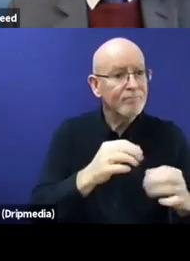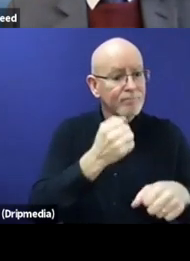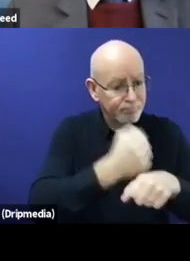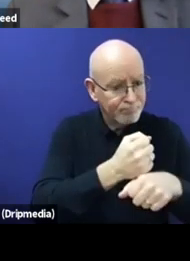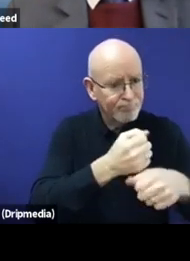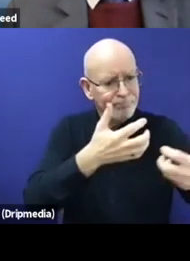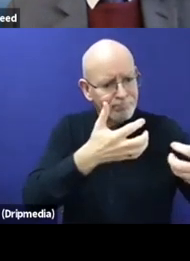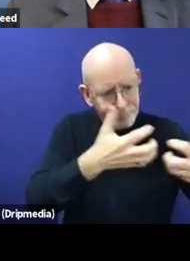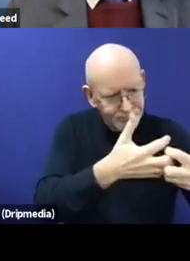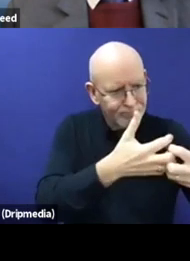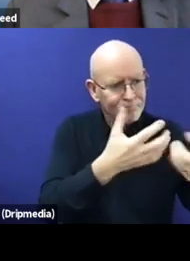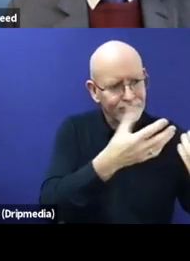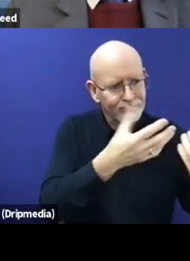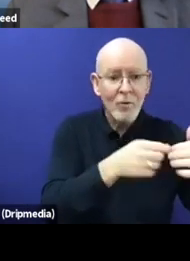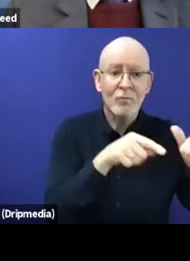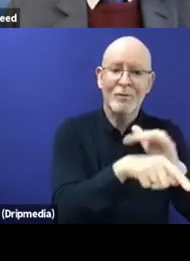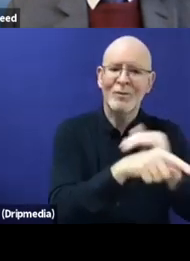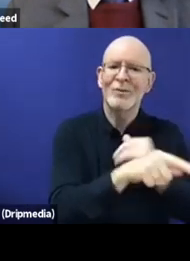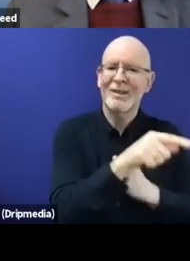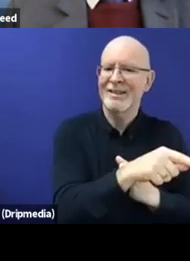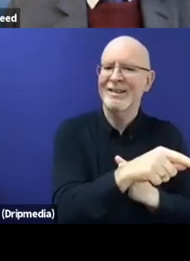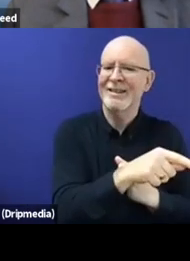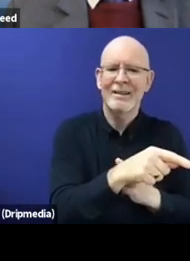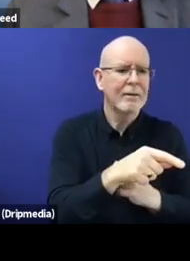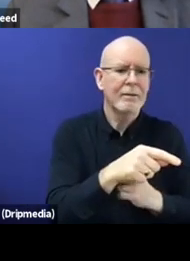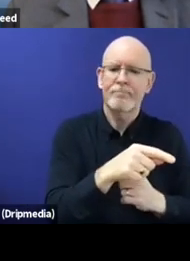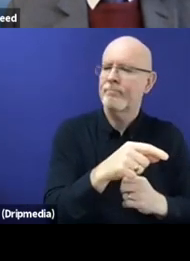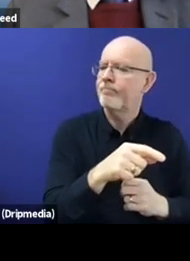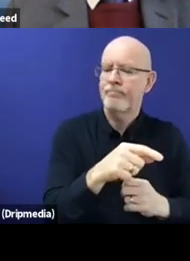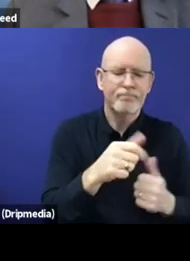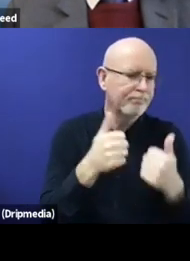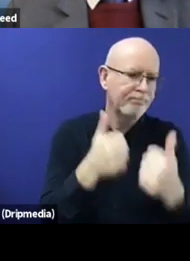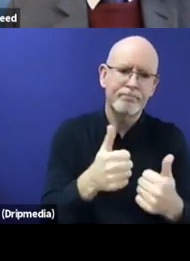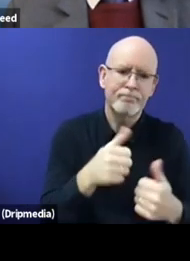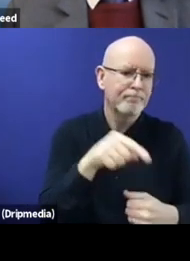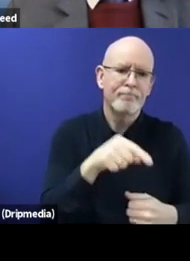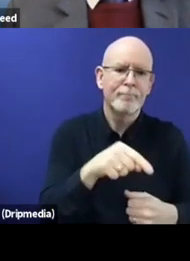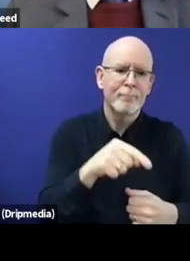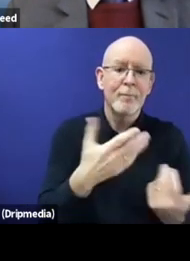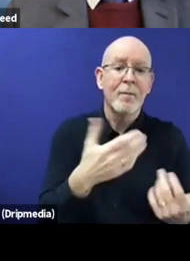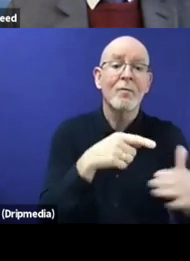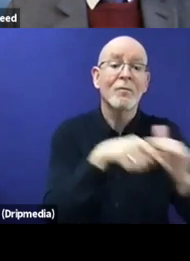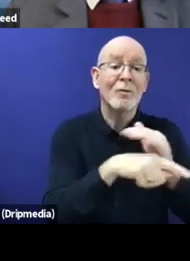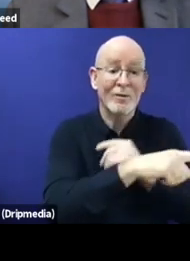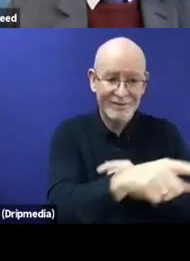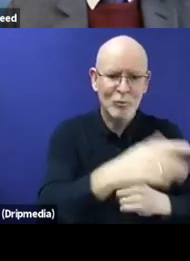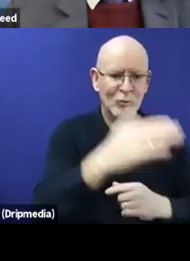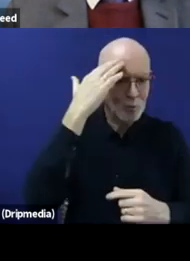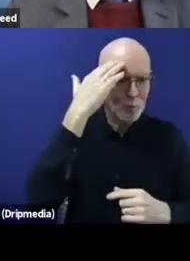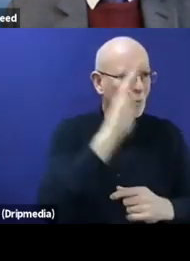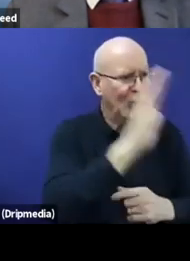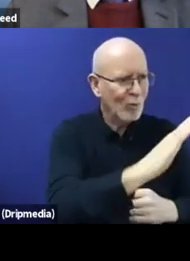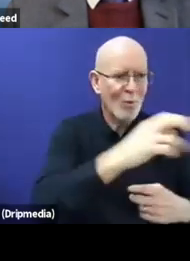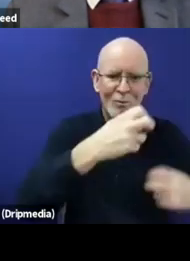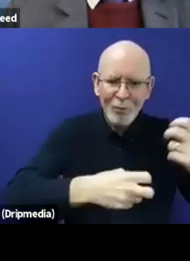and no one, wants to stay in a camp unless or otherwise there is some